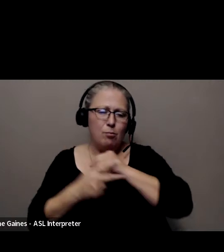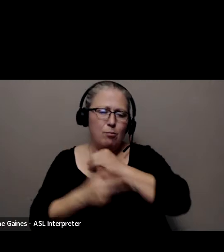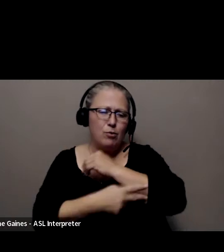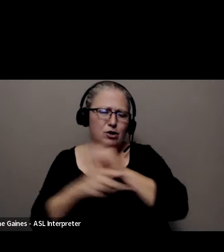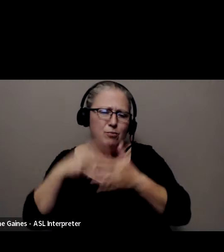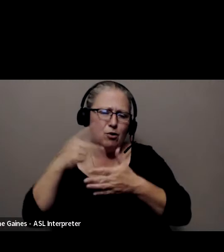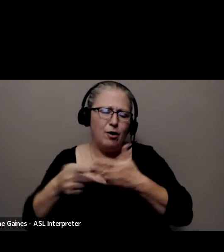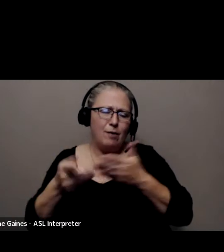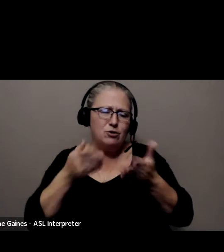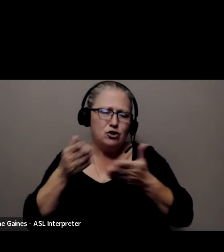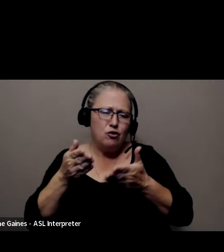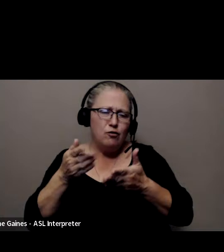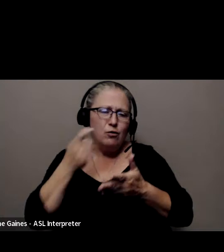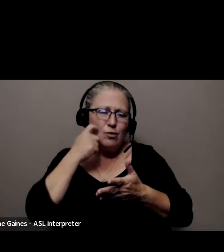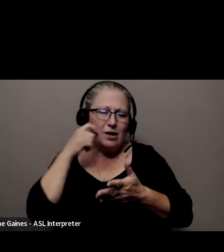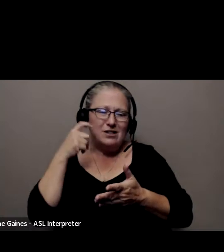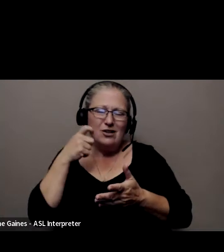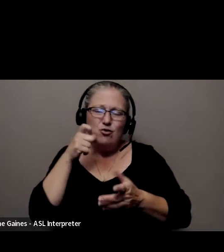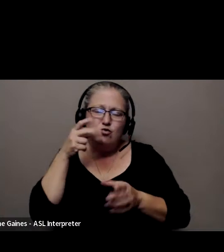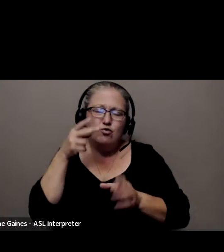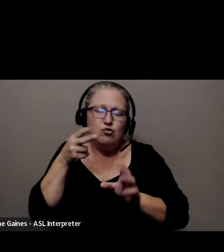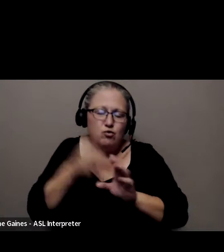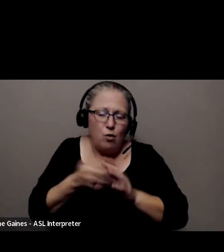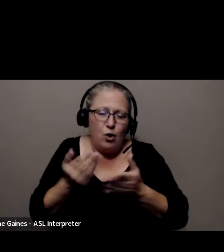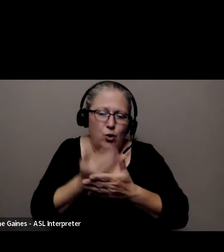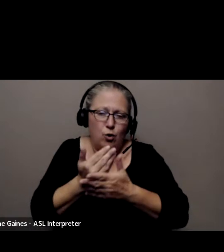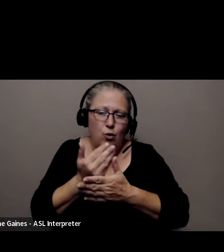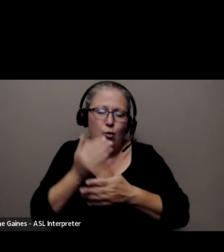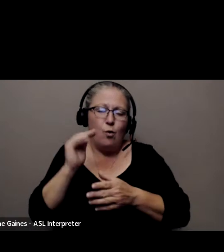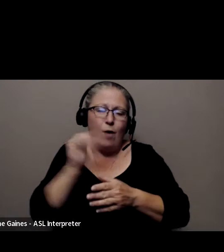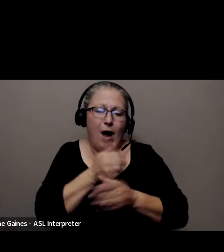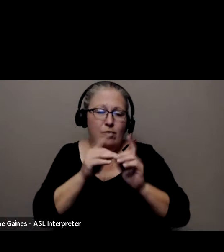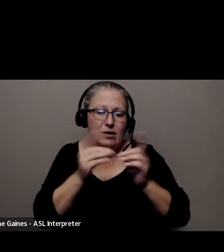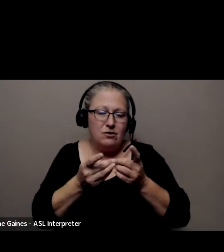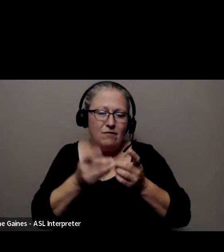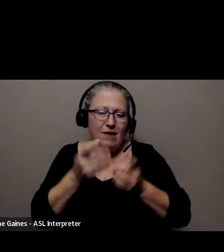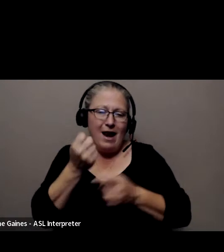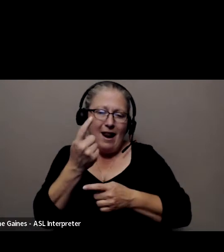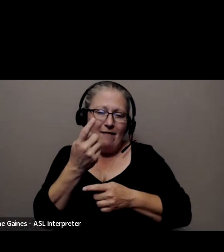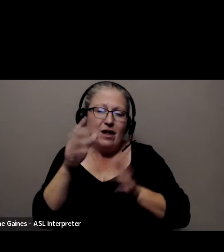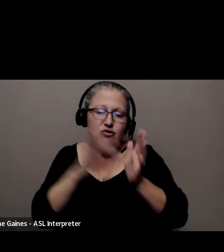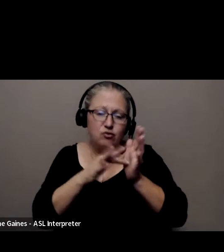program serves recently arrived newcomer students entering our district as 11th and 12th